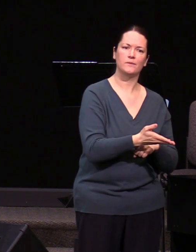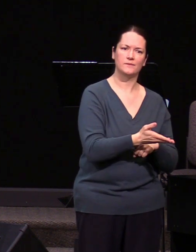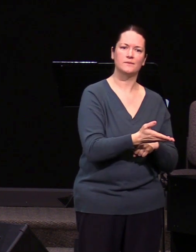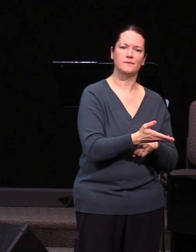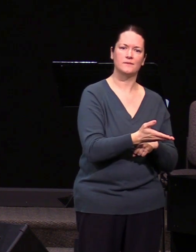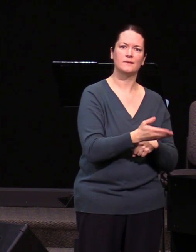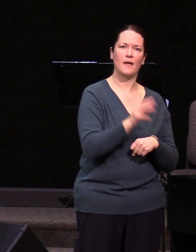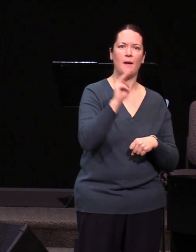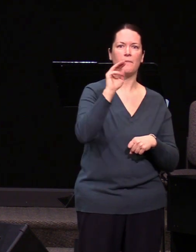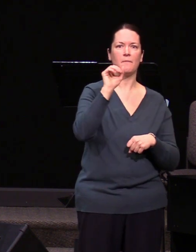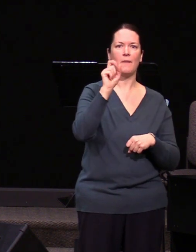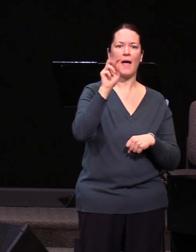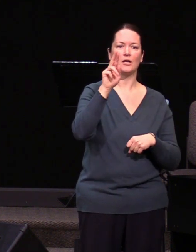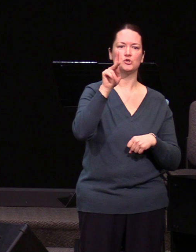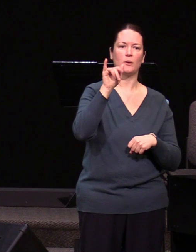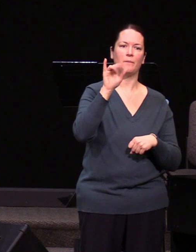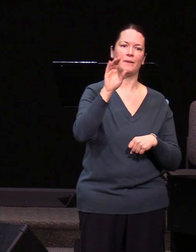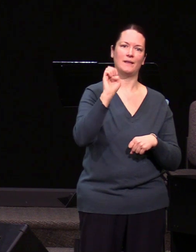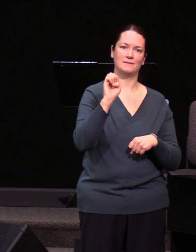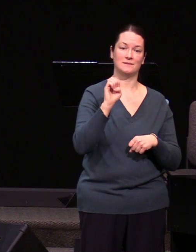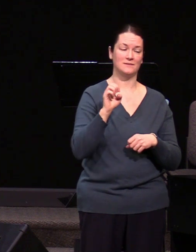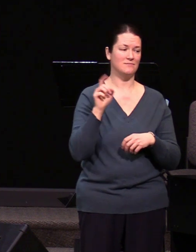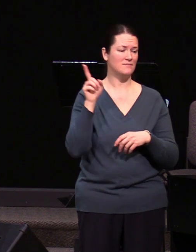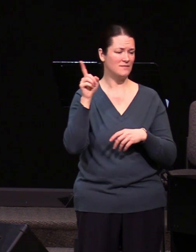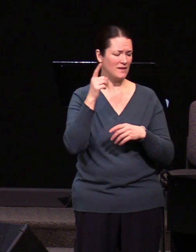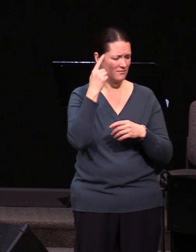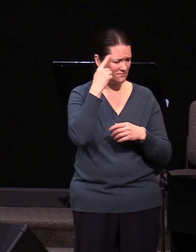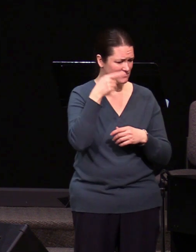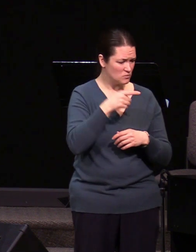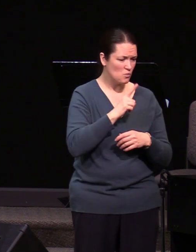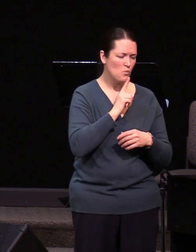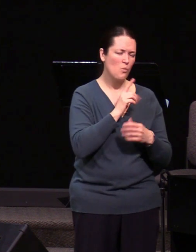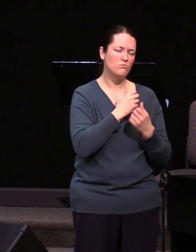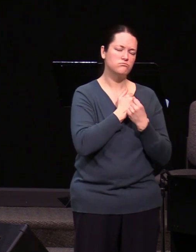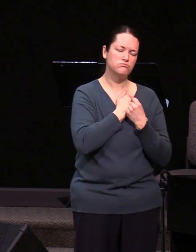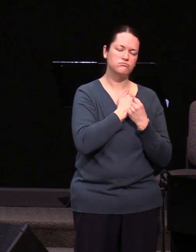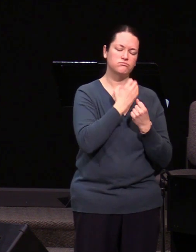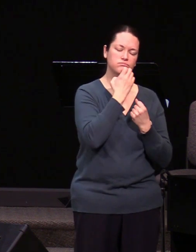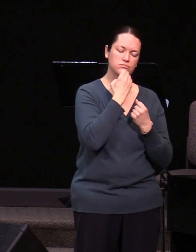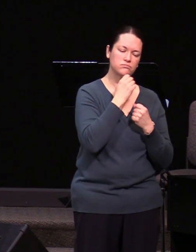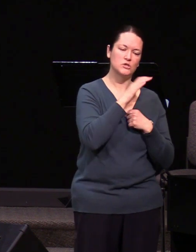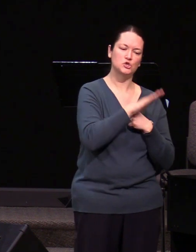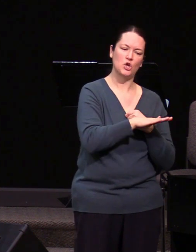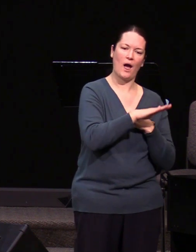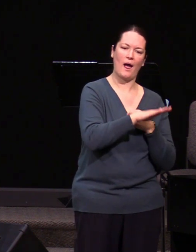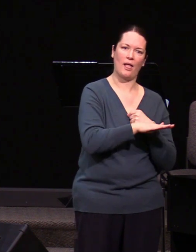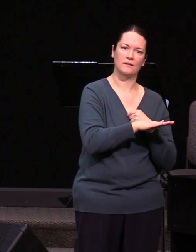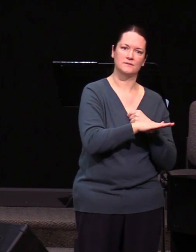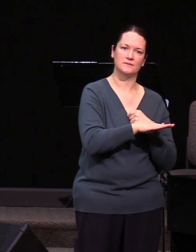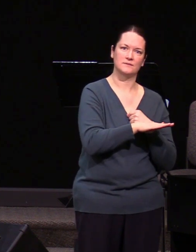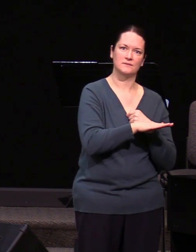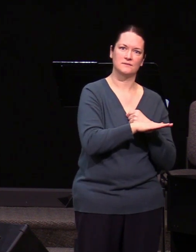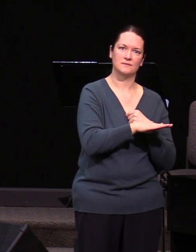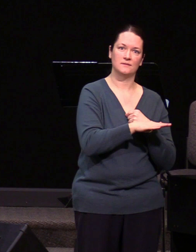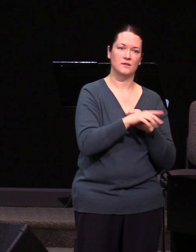God still considers you his loved child. In other words, you matter.